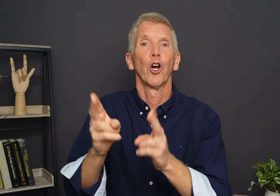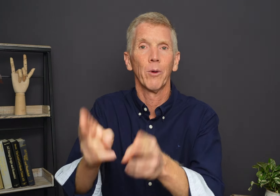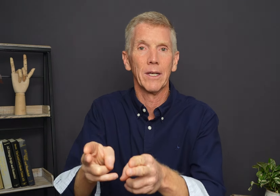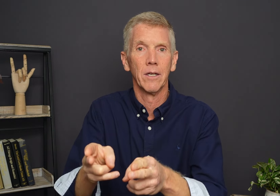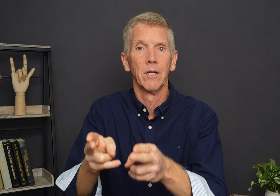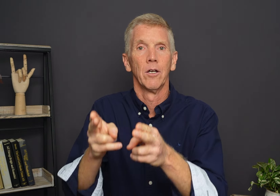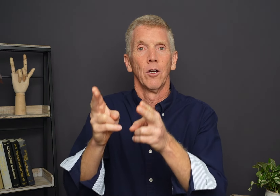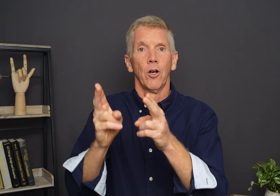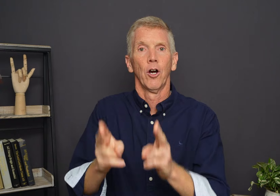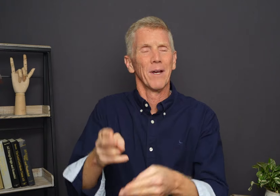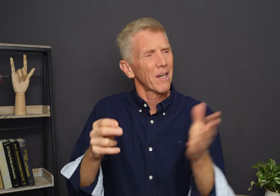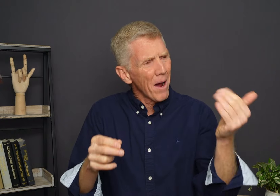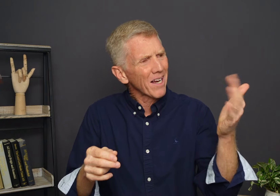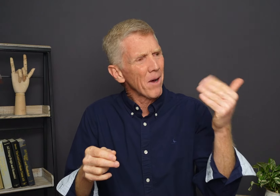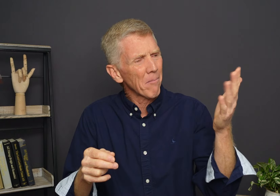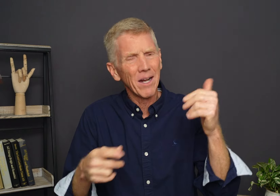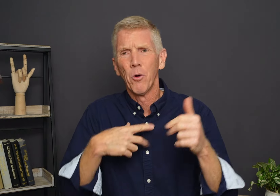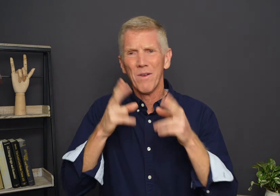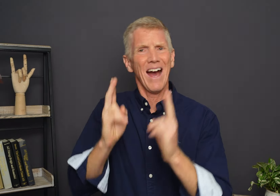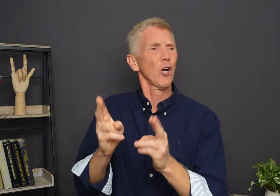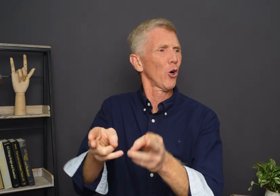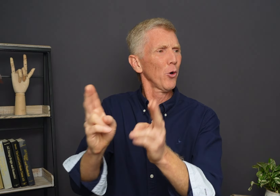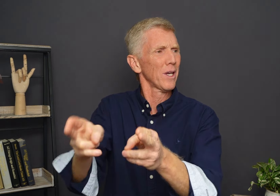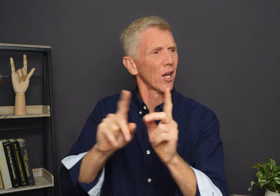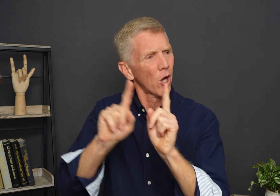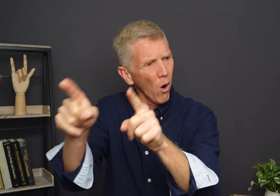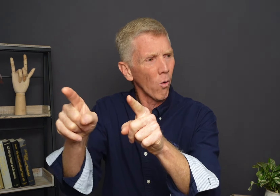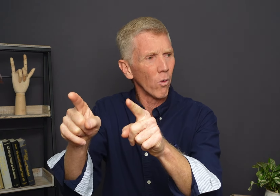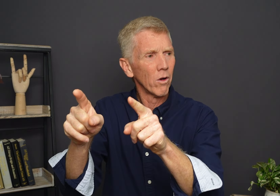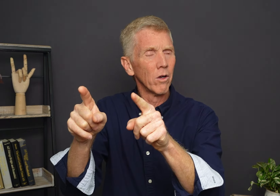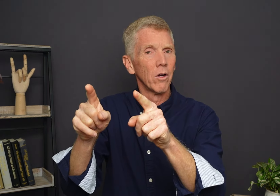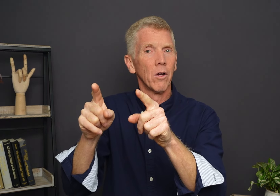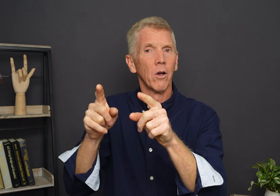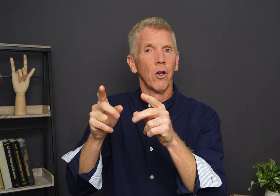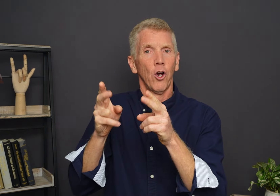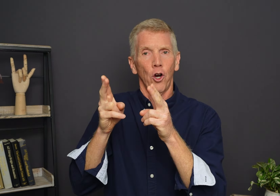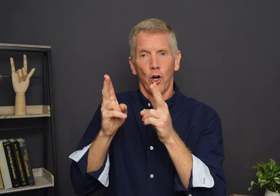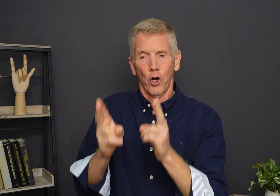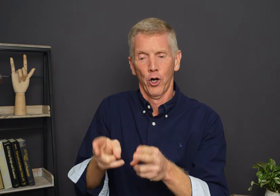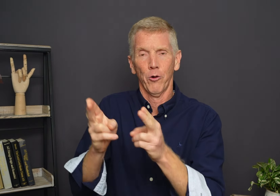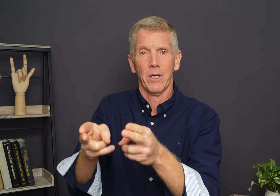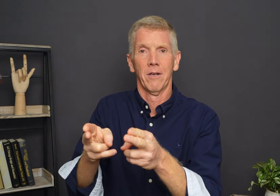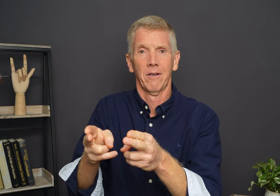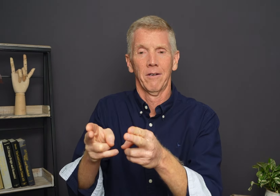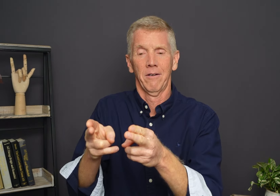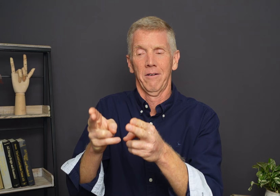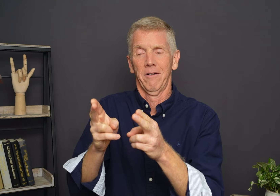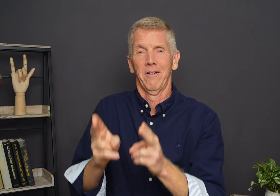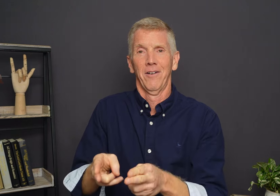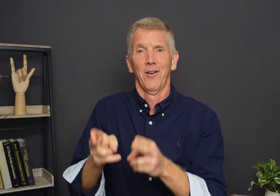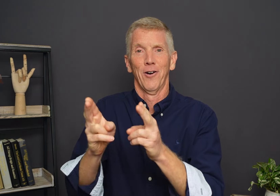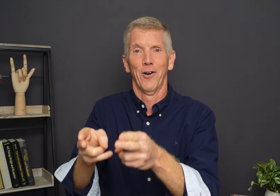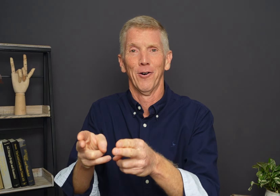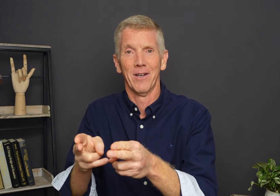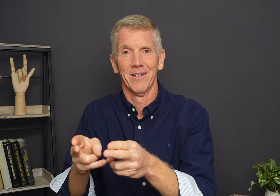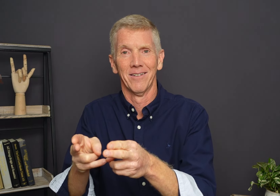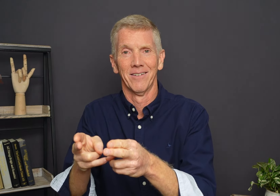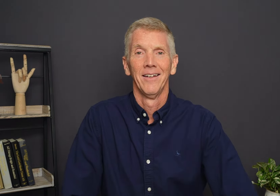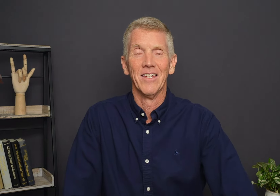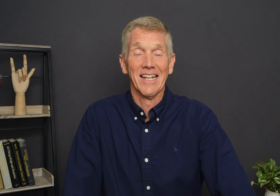Hurry. Hurry. Come on, come on, come on. We've got to hurry and go. Hurry. Hurry. These next